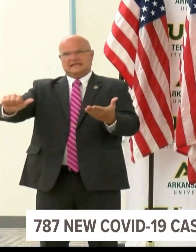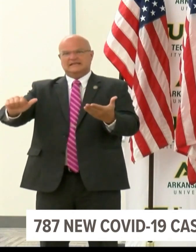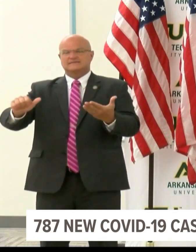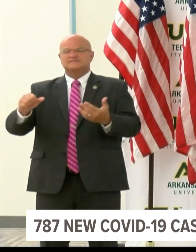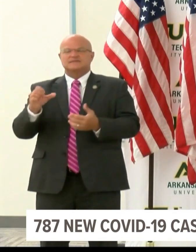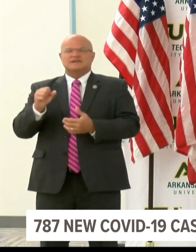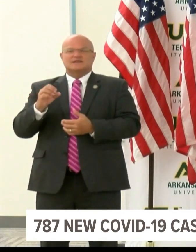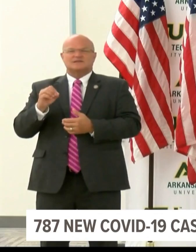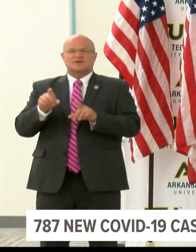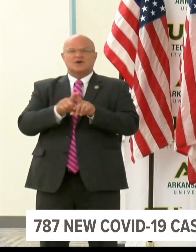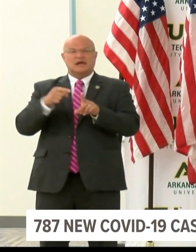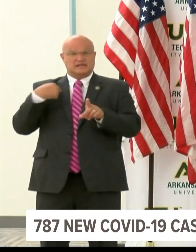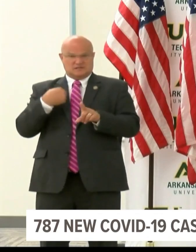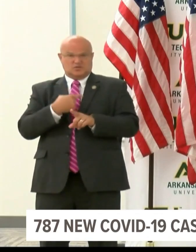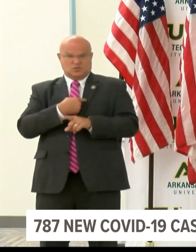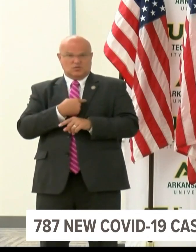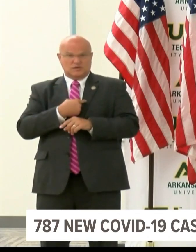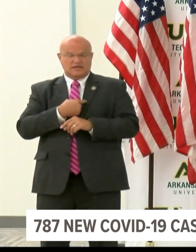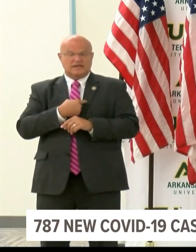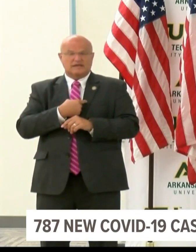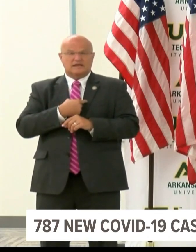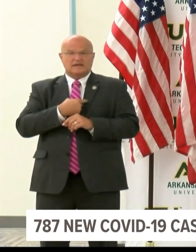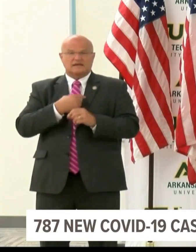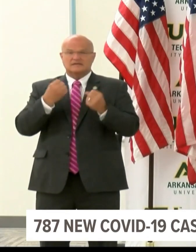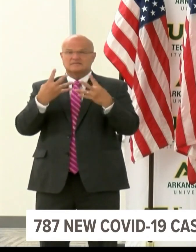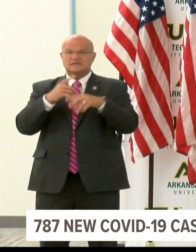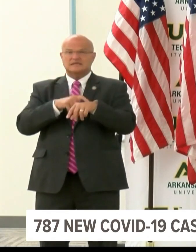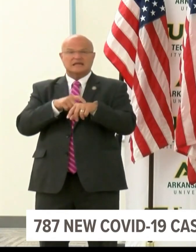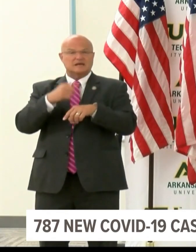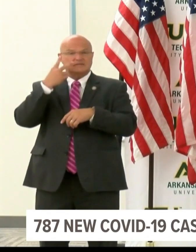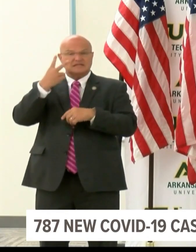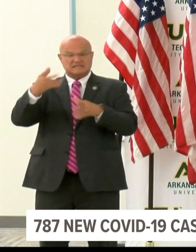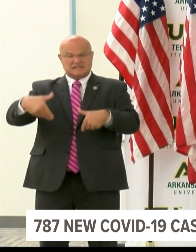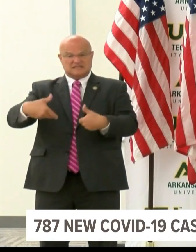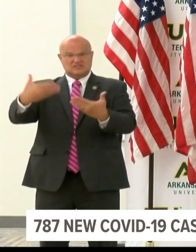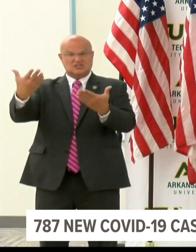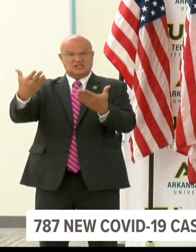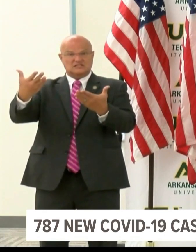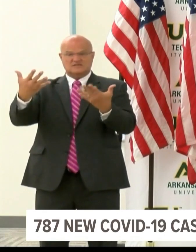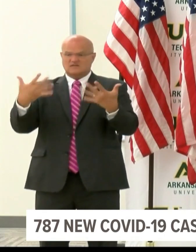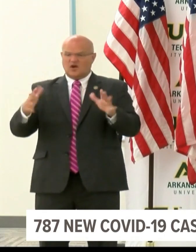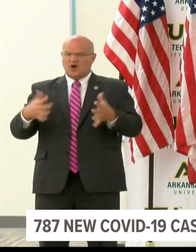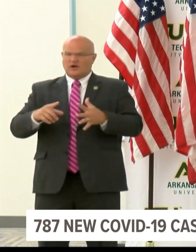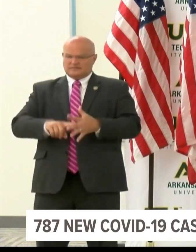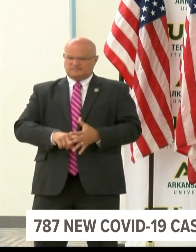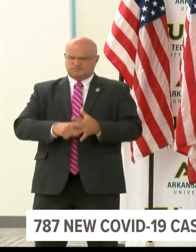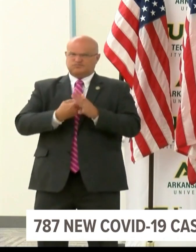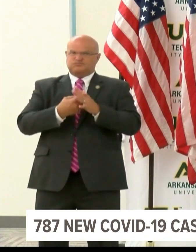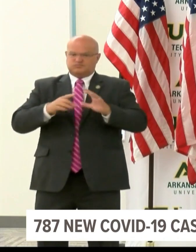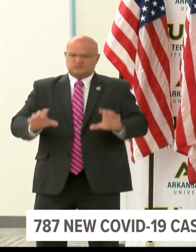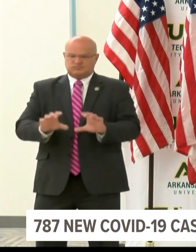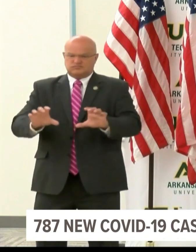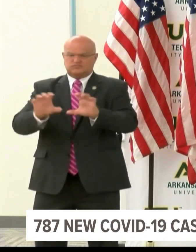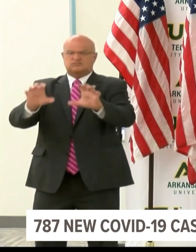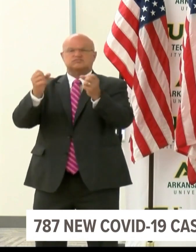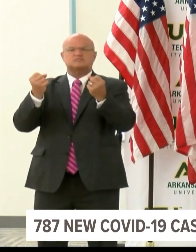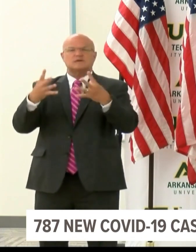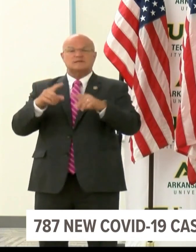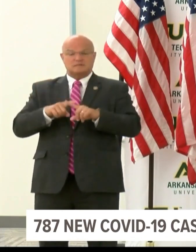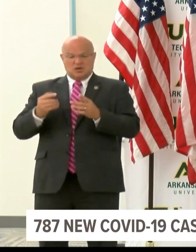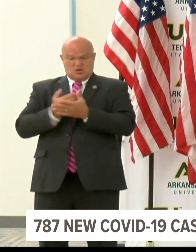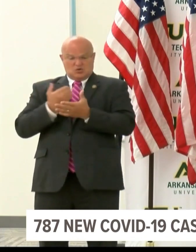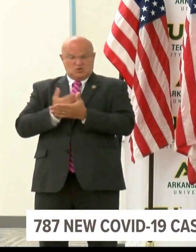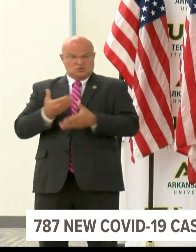so as we had, many times I see the suggestions, and we've already implemented many of those, but if these are